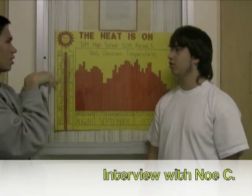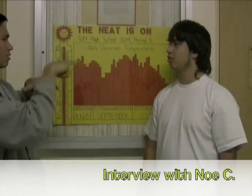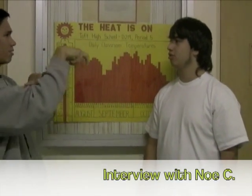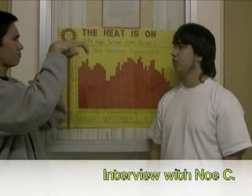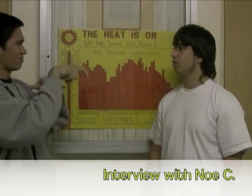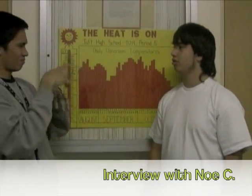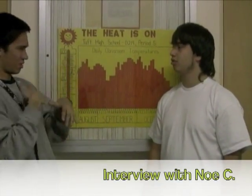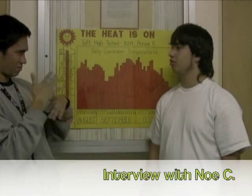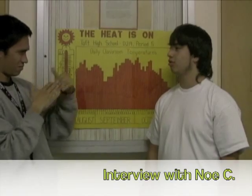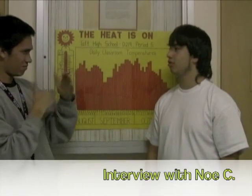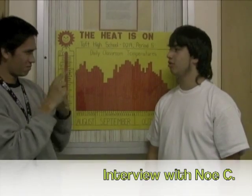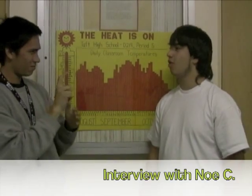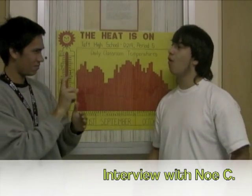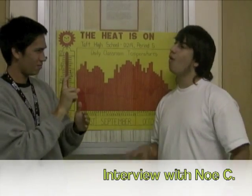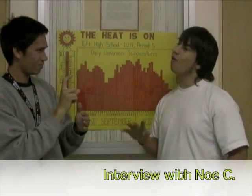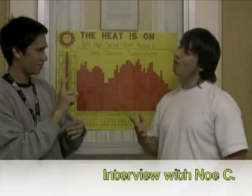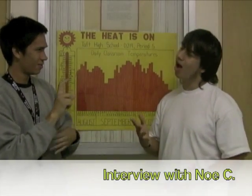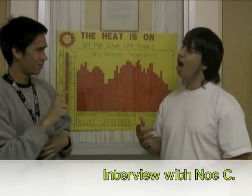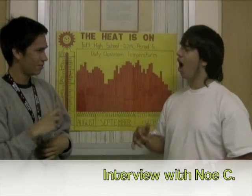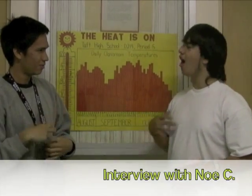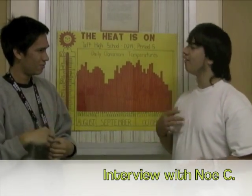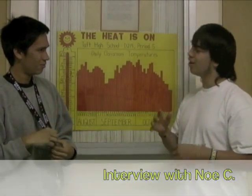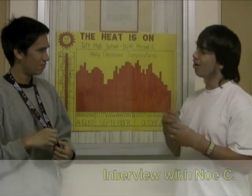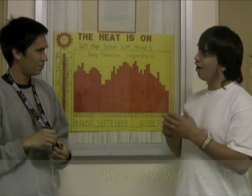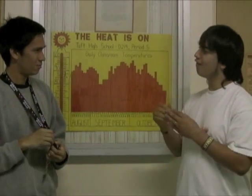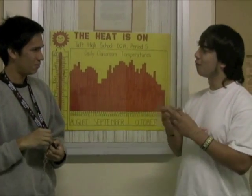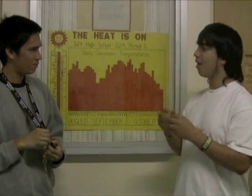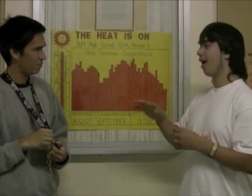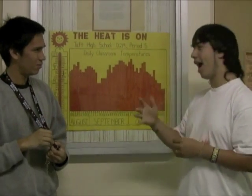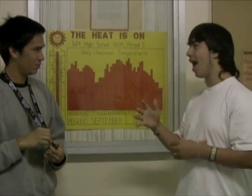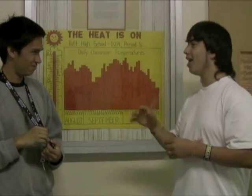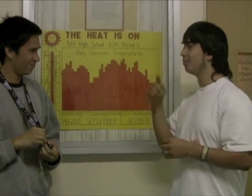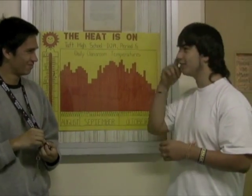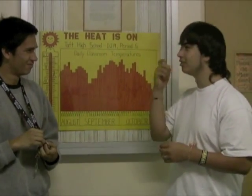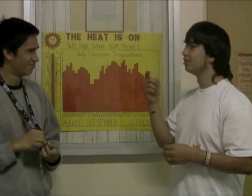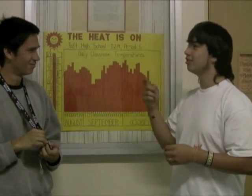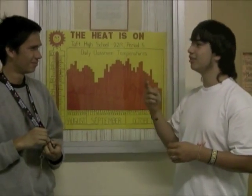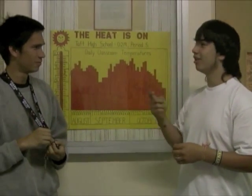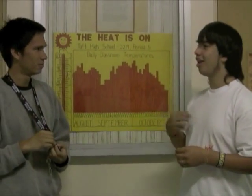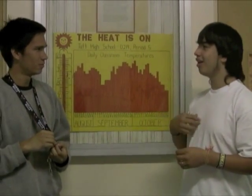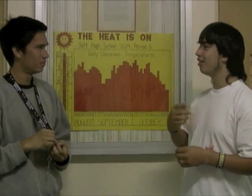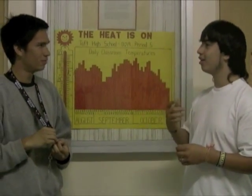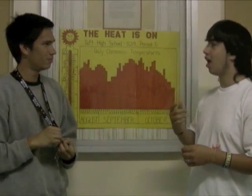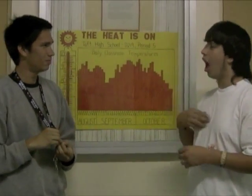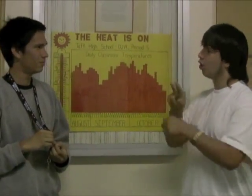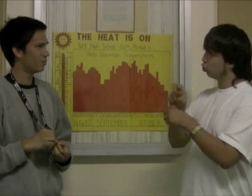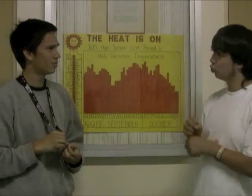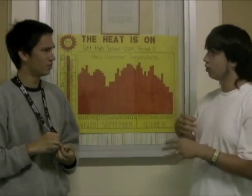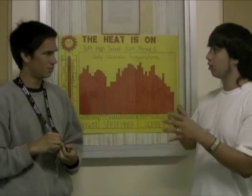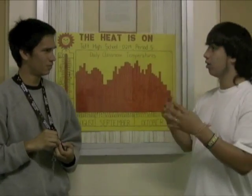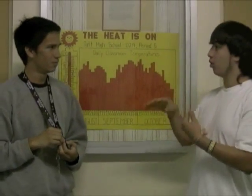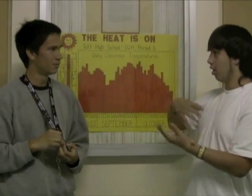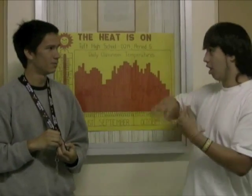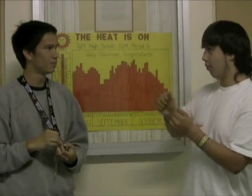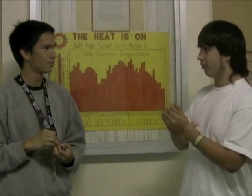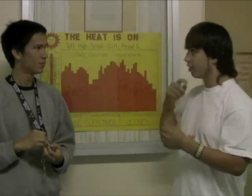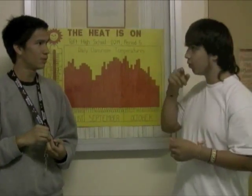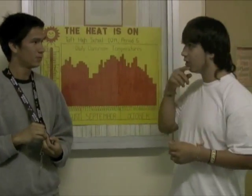When you sit near the deaf students, are you comfortable asking them questions? I feel comfortable because I hang around with hearing, but I'm